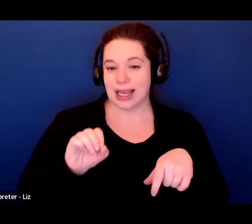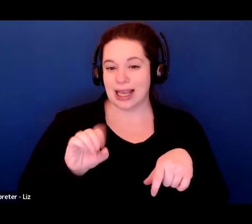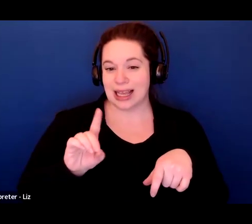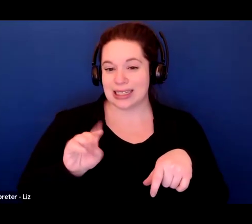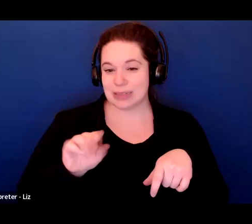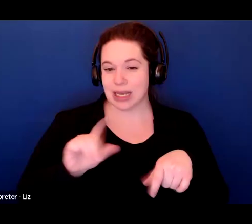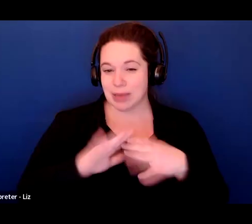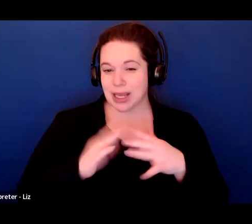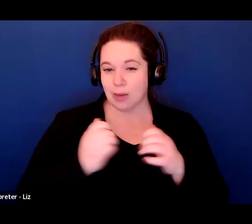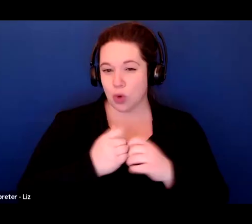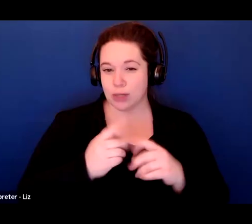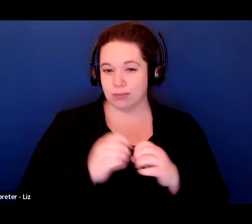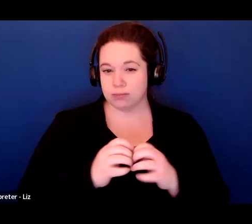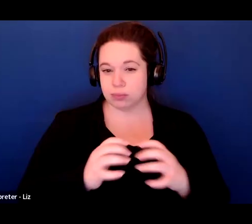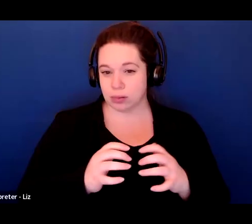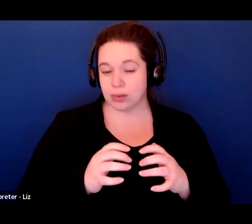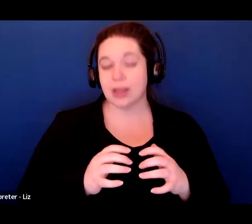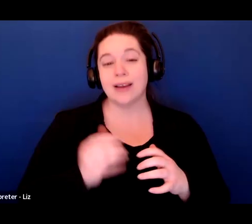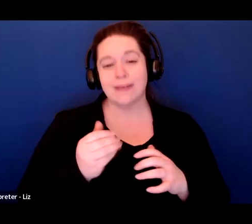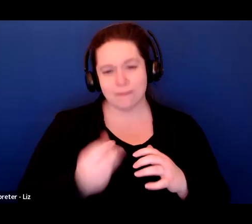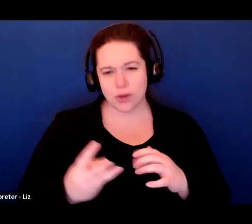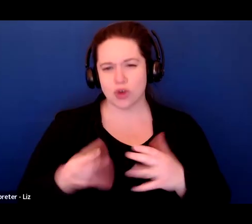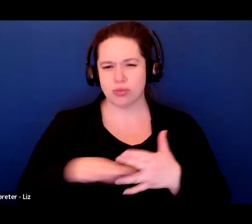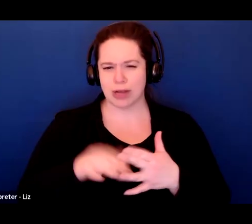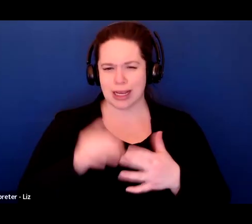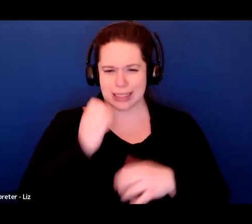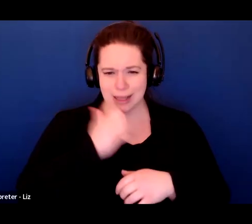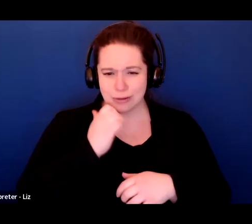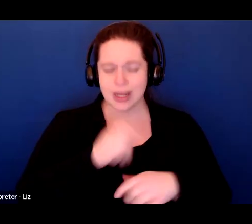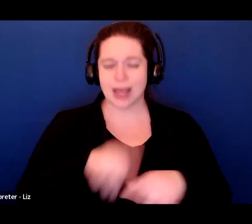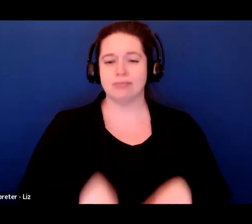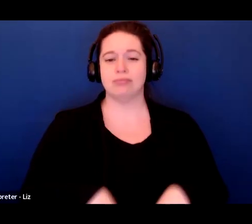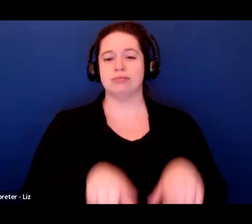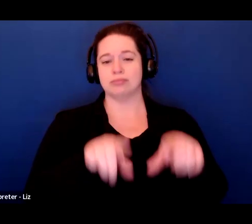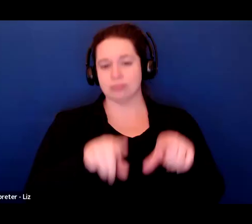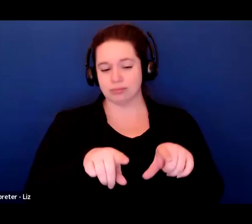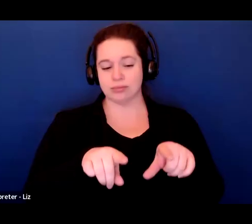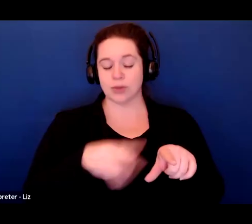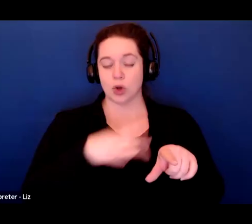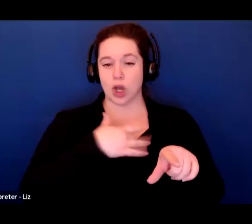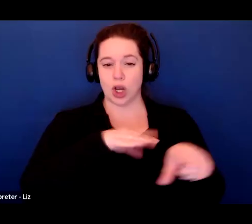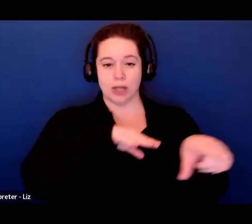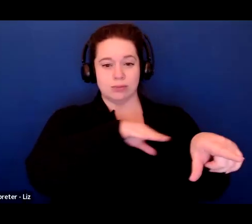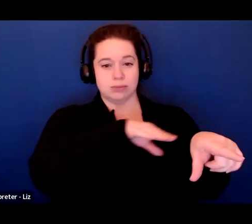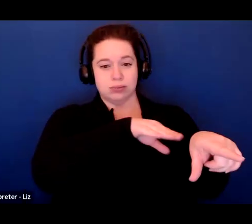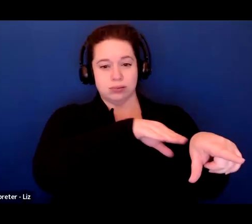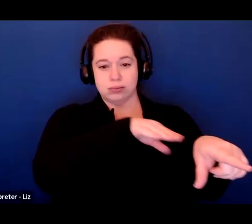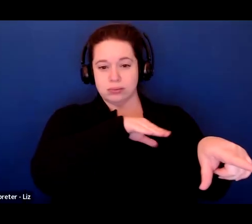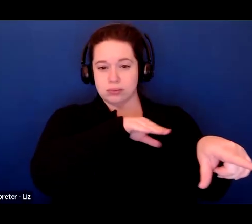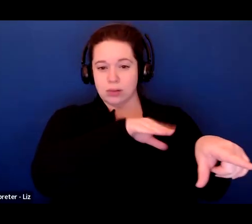heart. So if you're laying in bed, that gives it's hard. It's easy for blood and